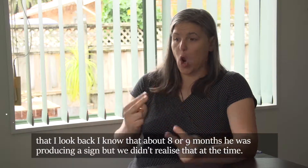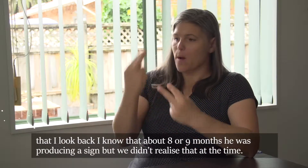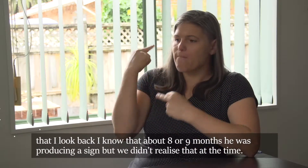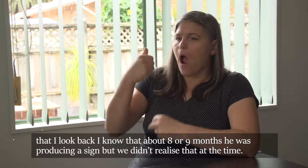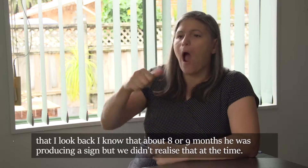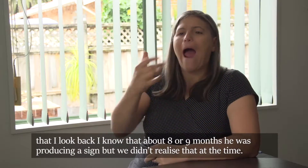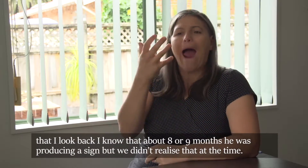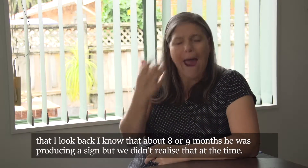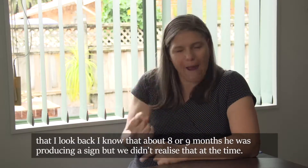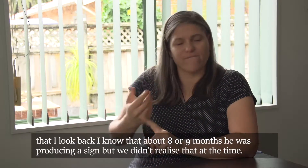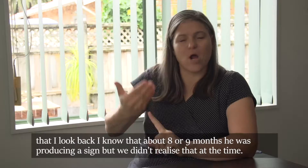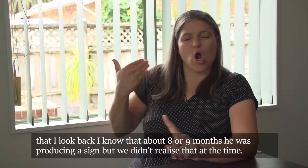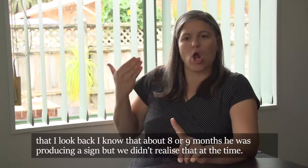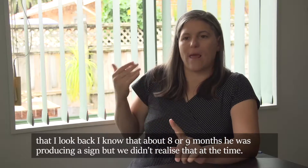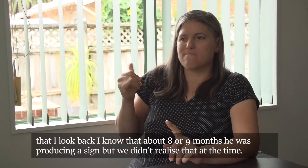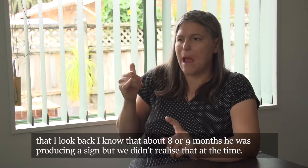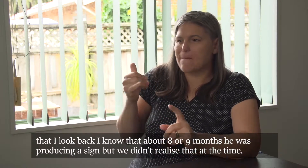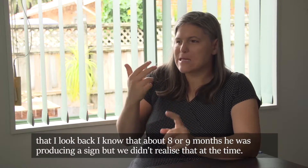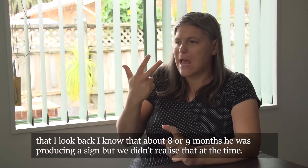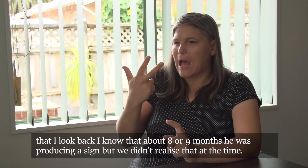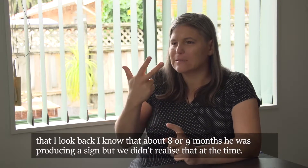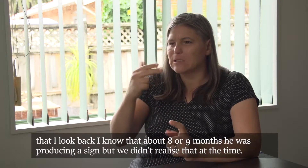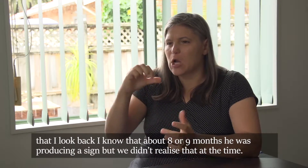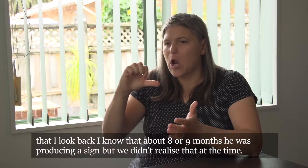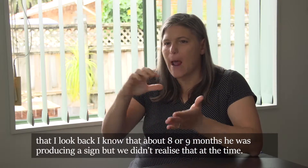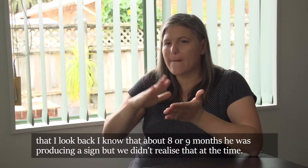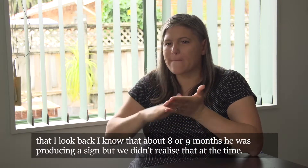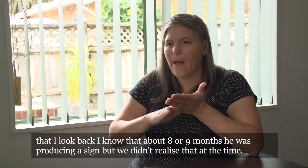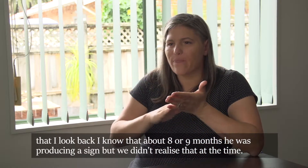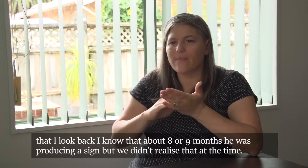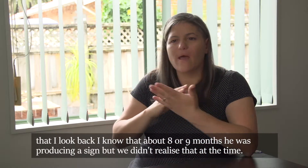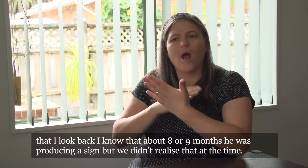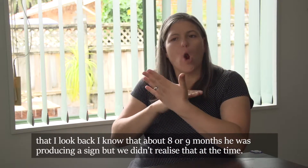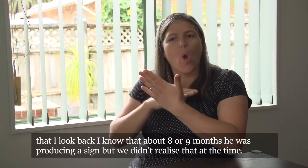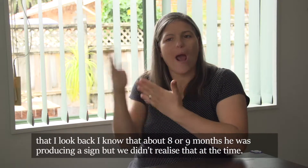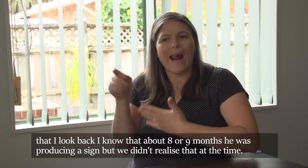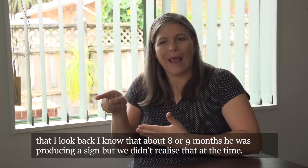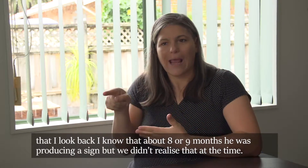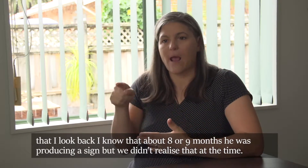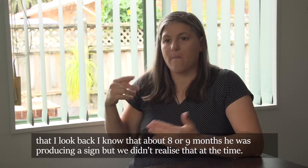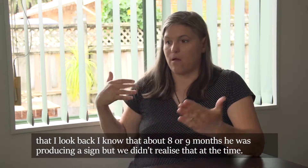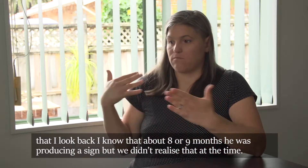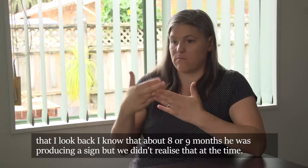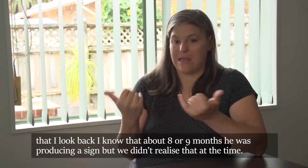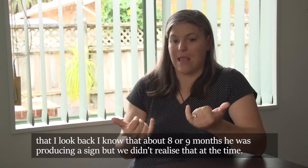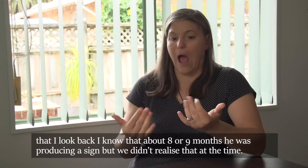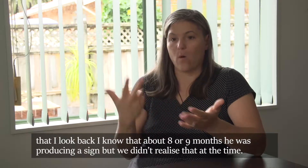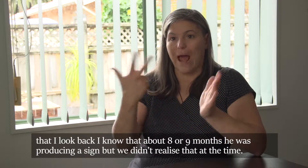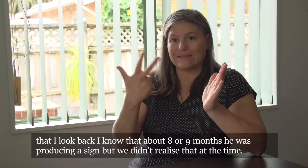look back, I know that about 8 or 9 months, he was producing a sign,